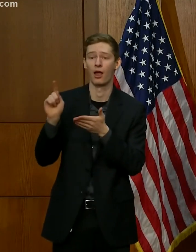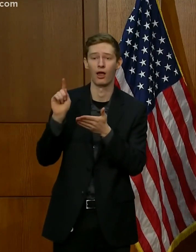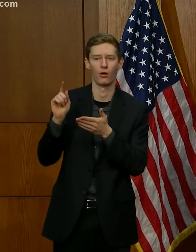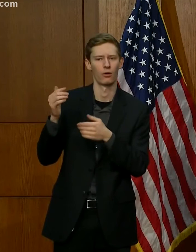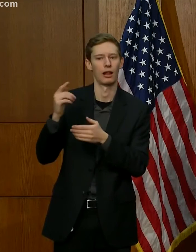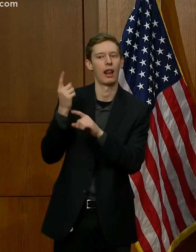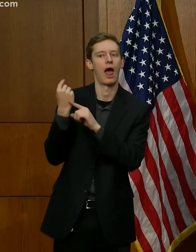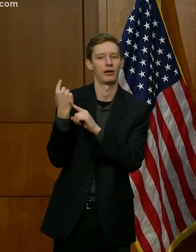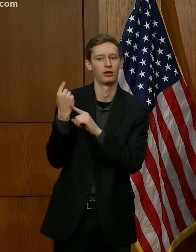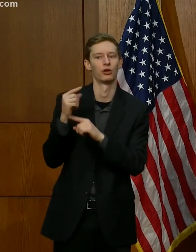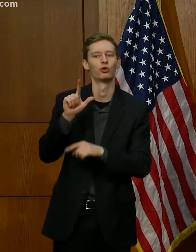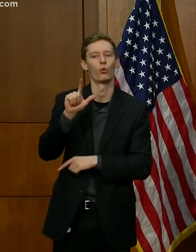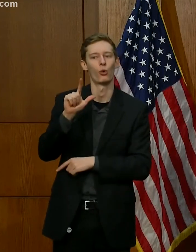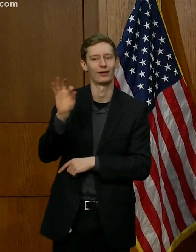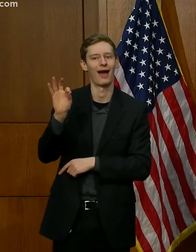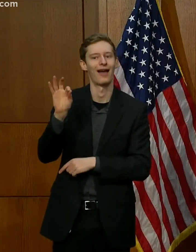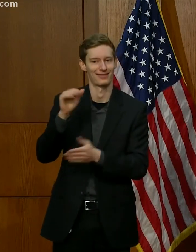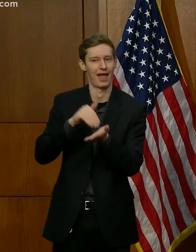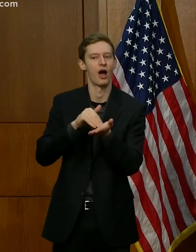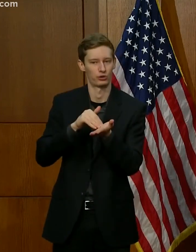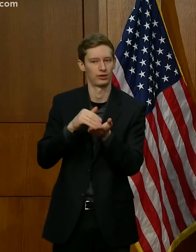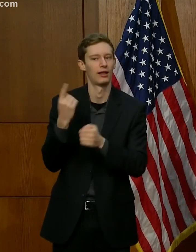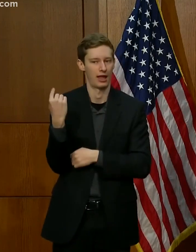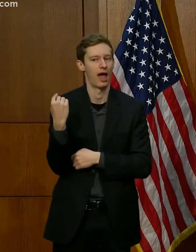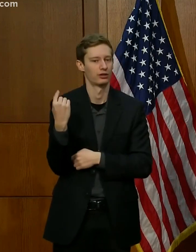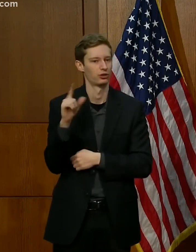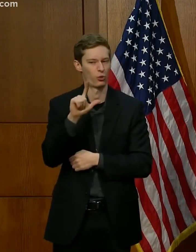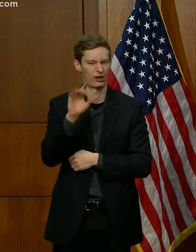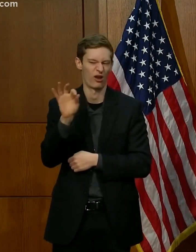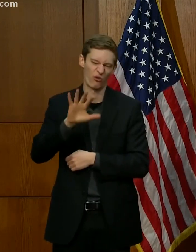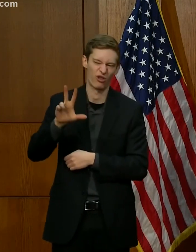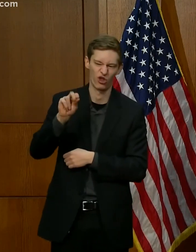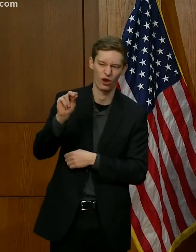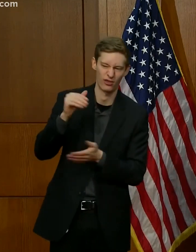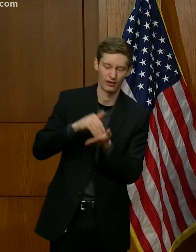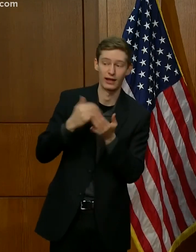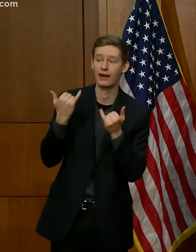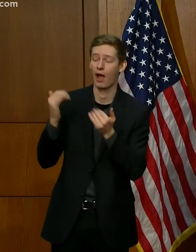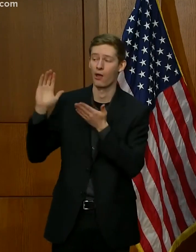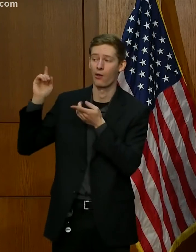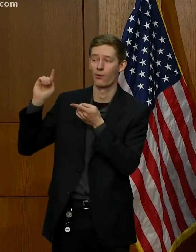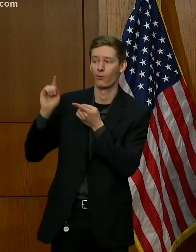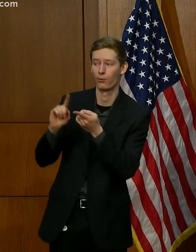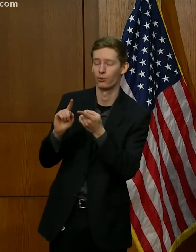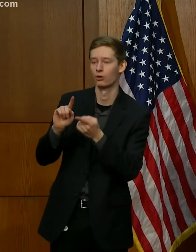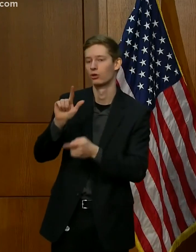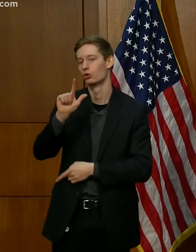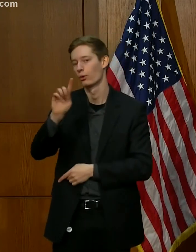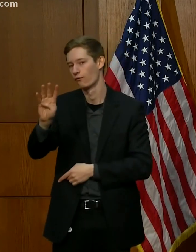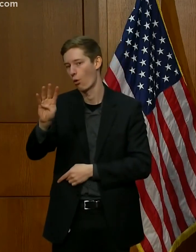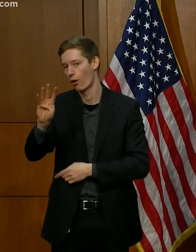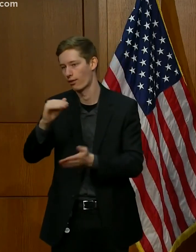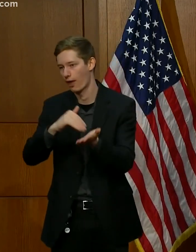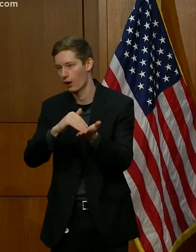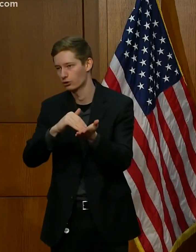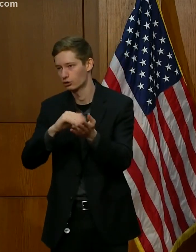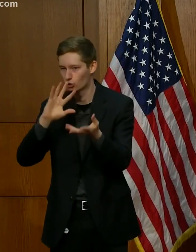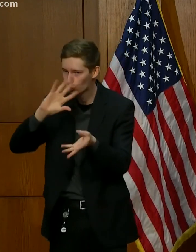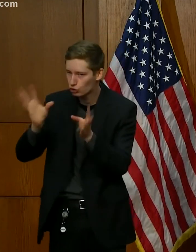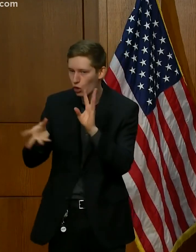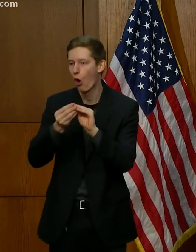well, just over 29,000, short of 30,000. We're down to about 24,000 total inmates